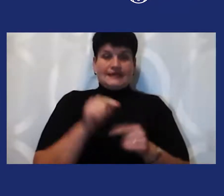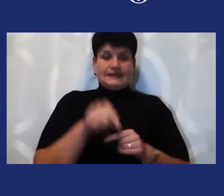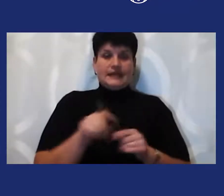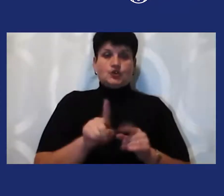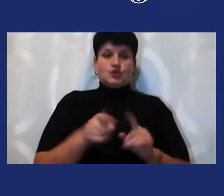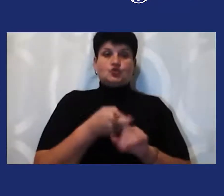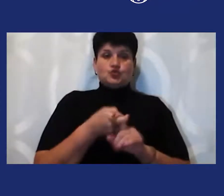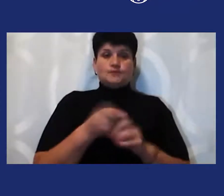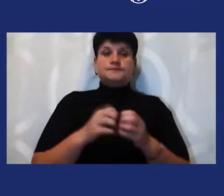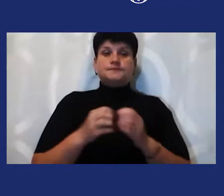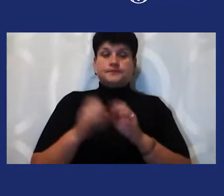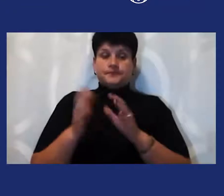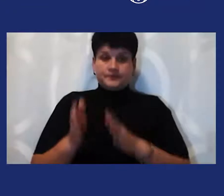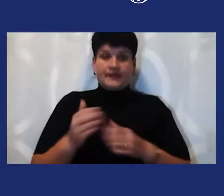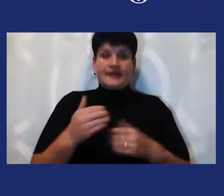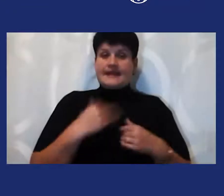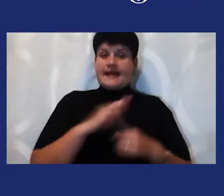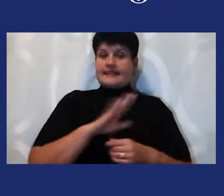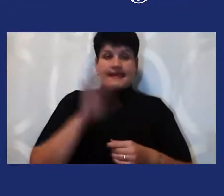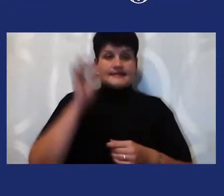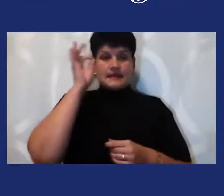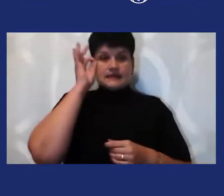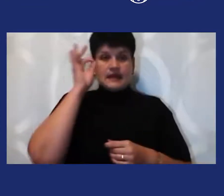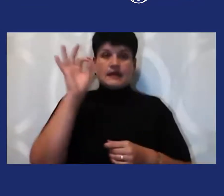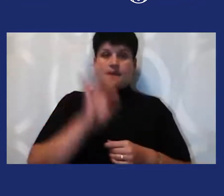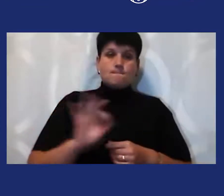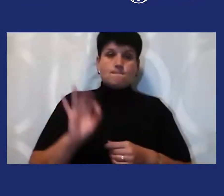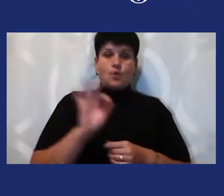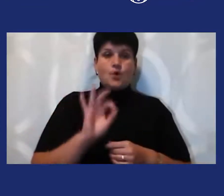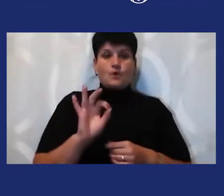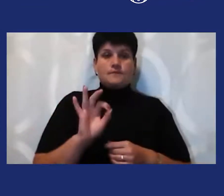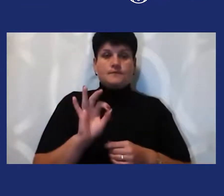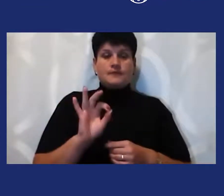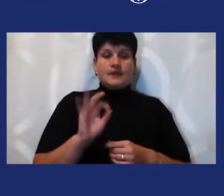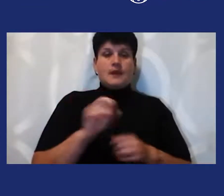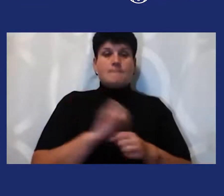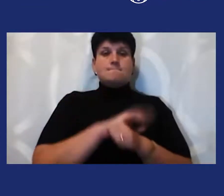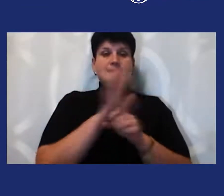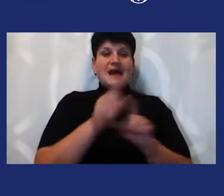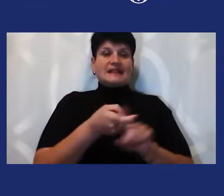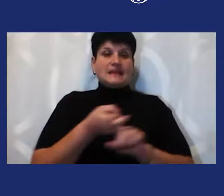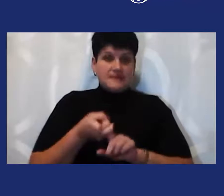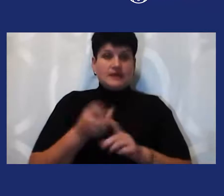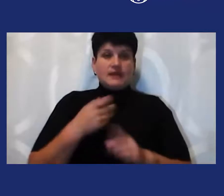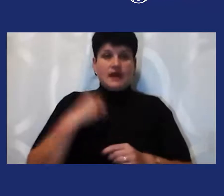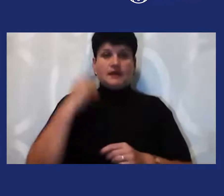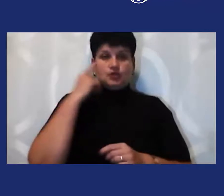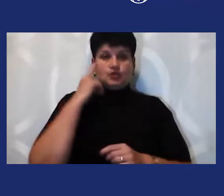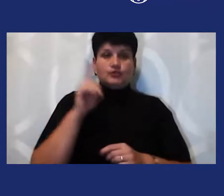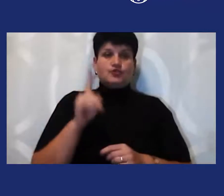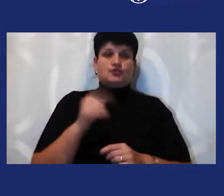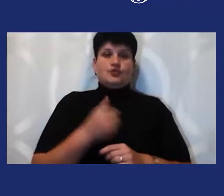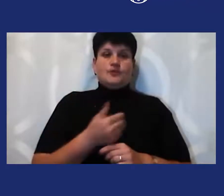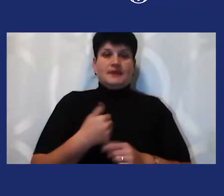about challenges. I did not mention about the pandemic, but I think we can